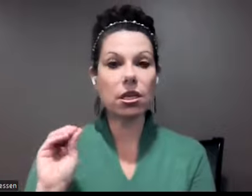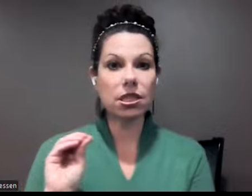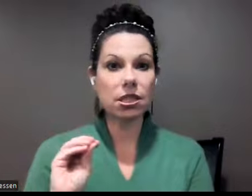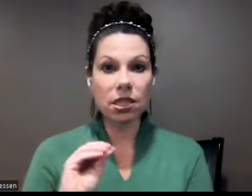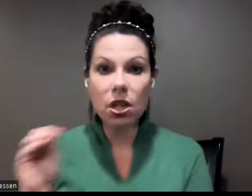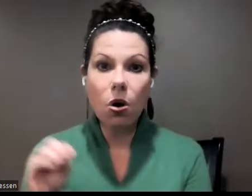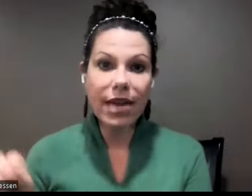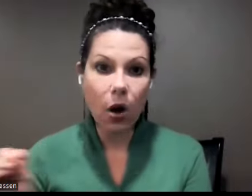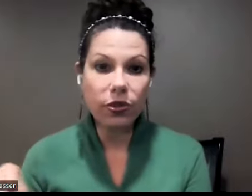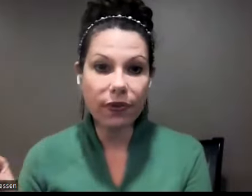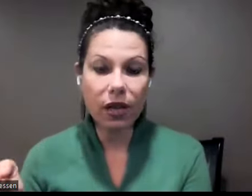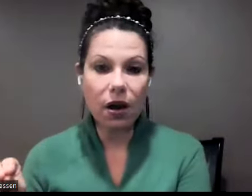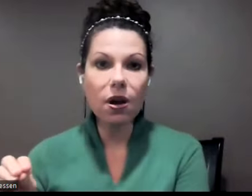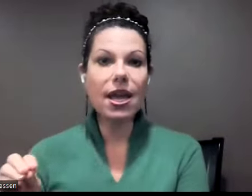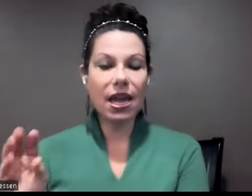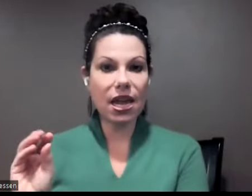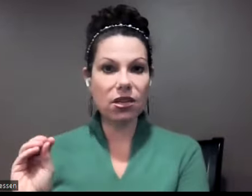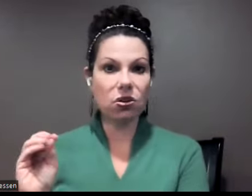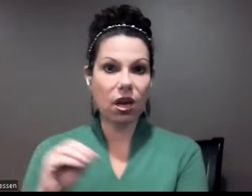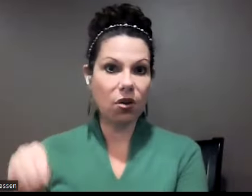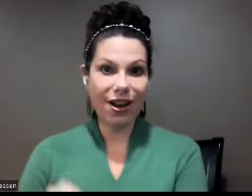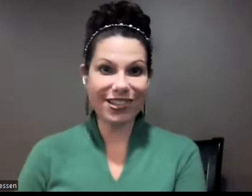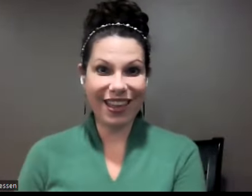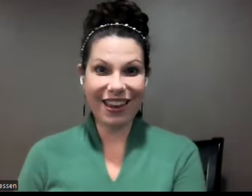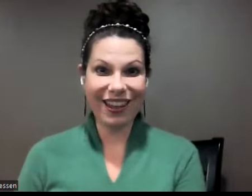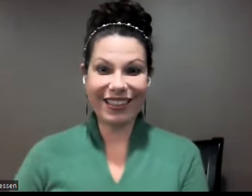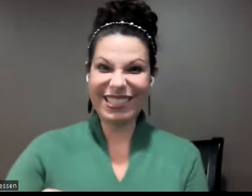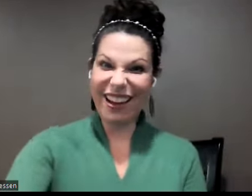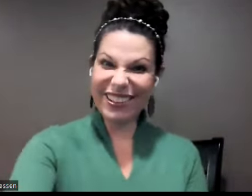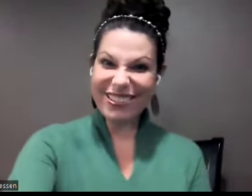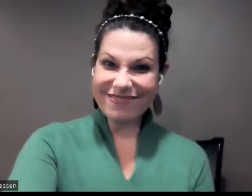you can slow down the video and you can watch it again and see how you do.